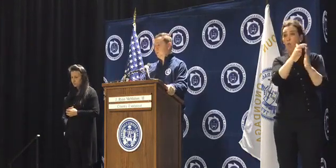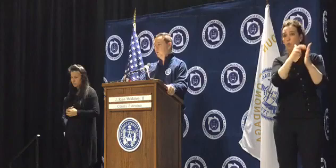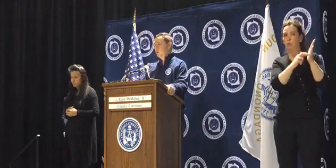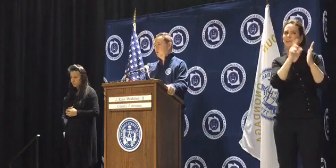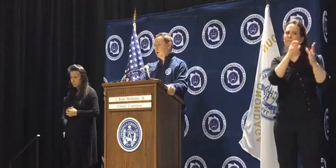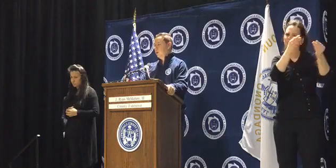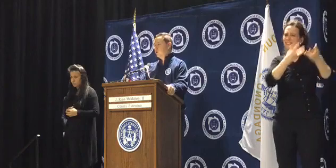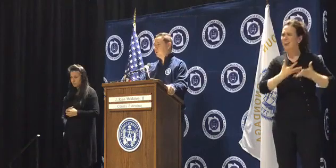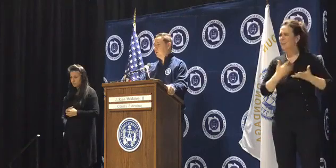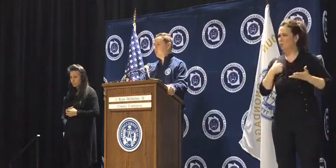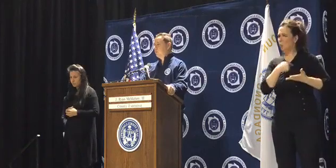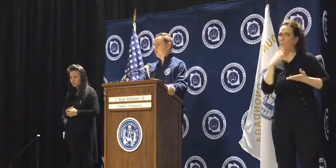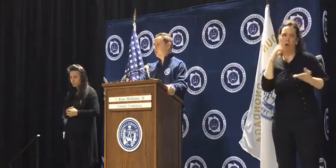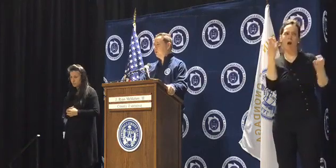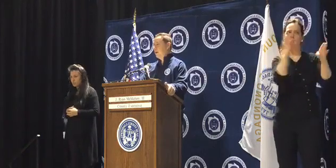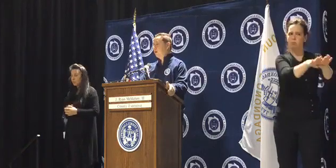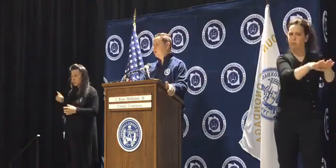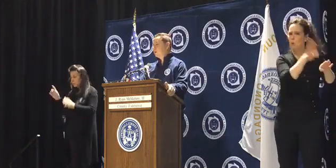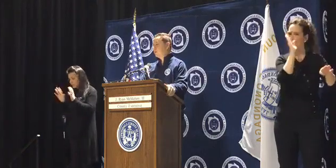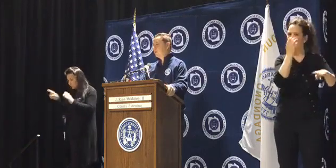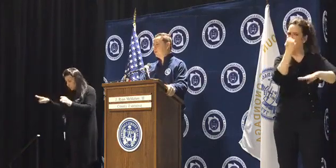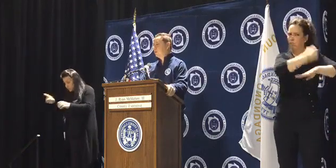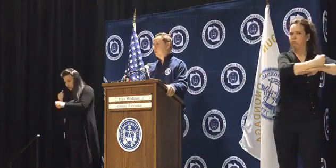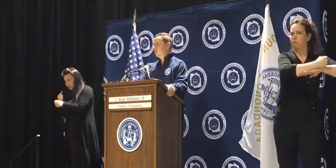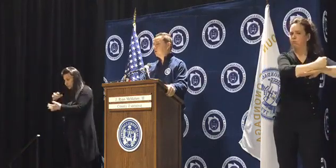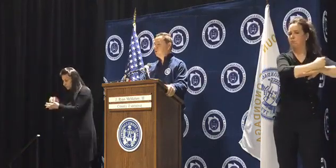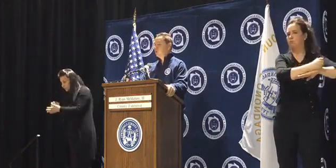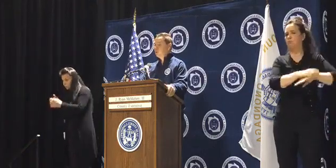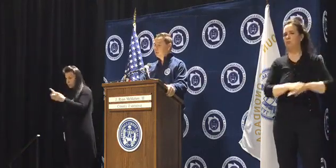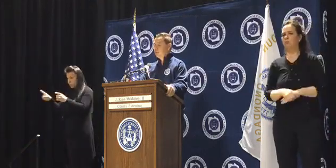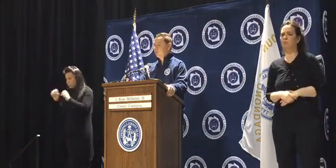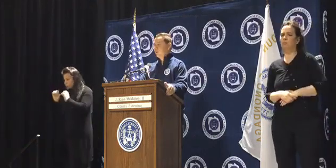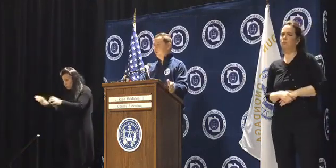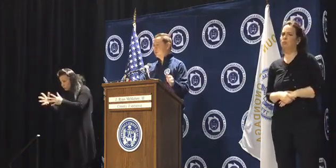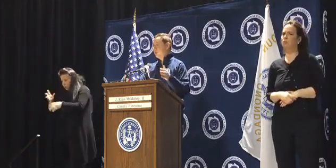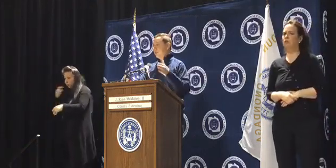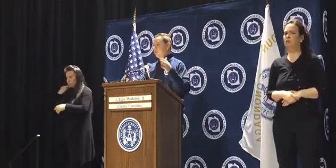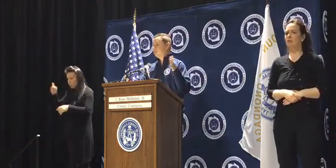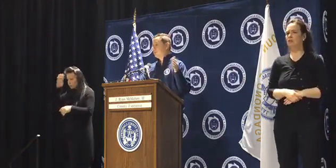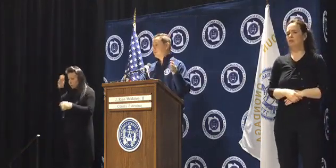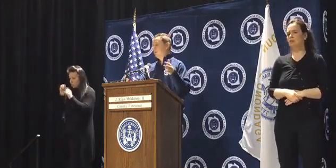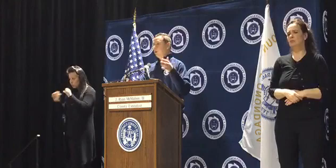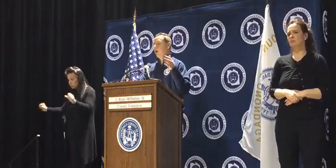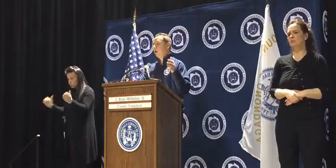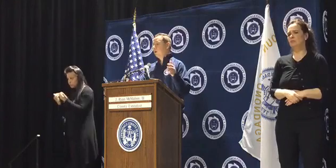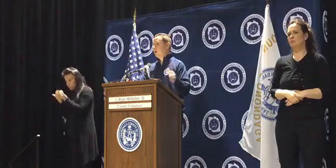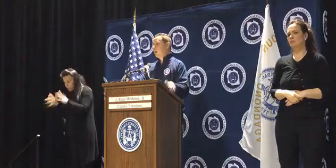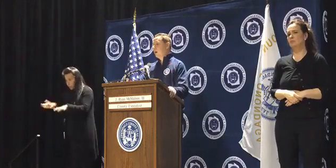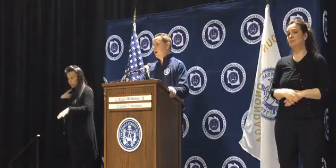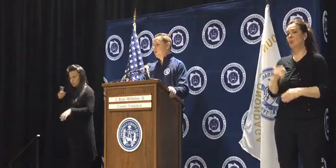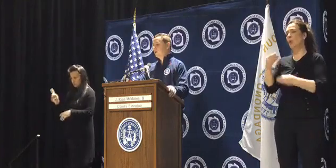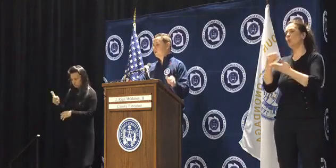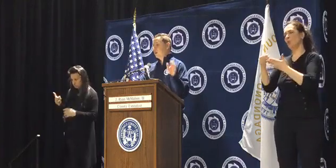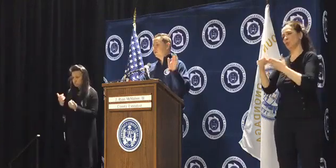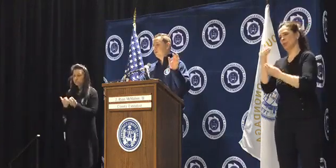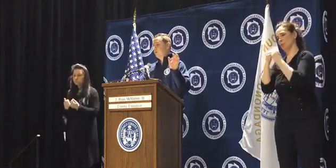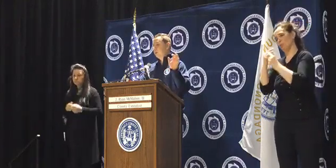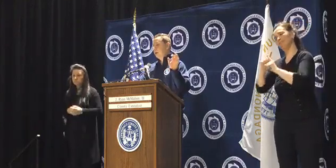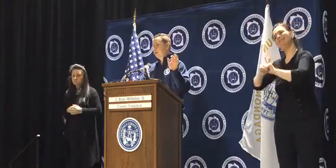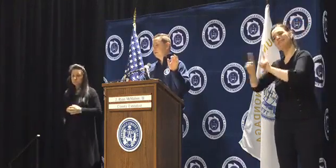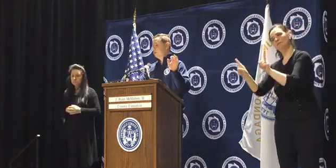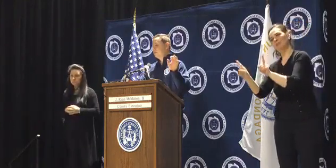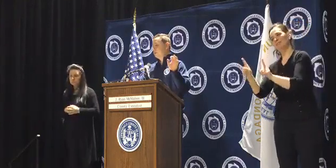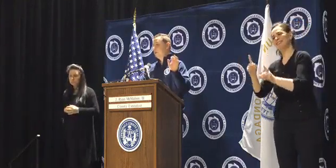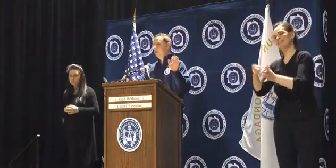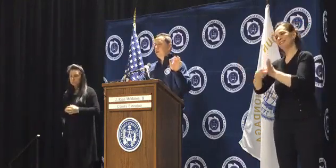them to make sure they're implementing the right policies. Grocery stores are going to be difficult. It's going to be really hard. And I would just suggest people